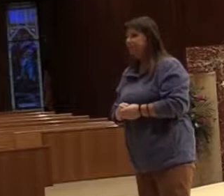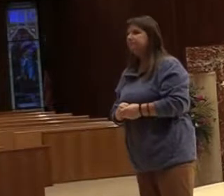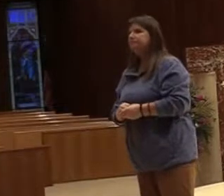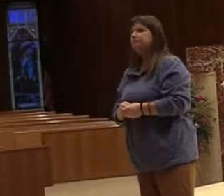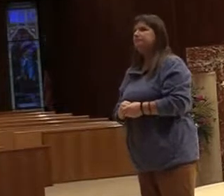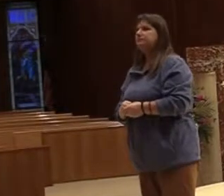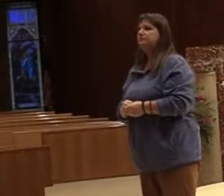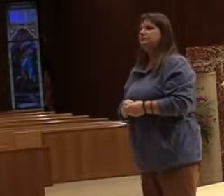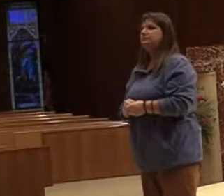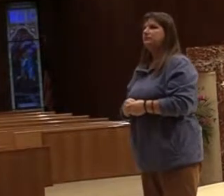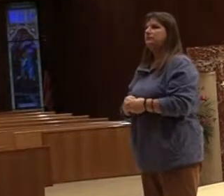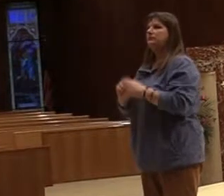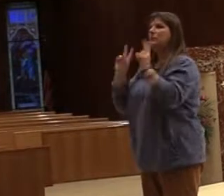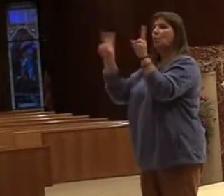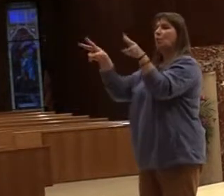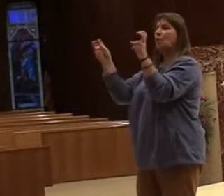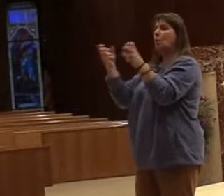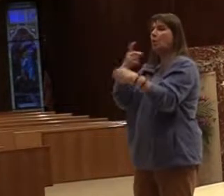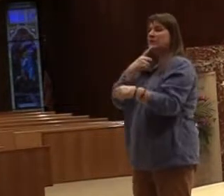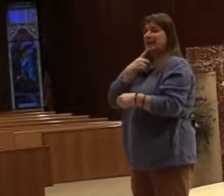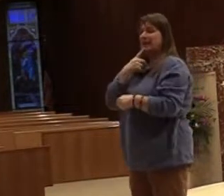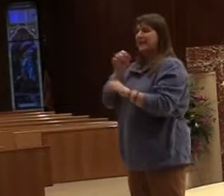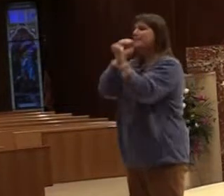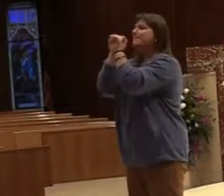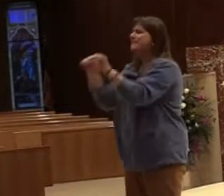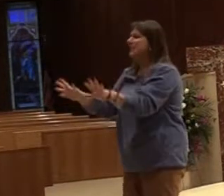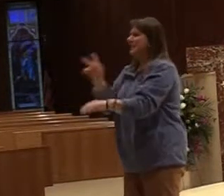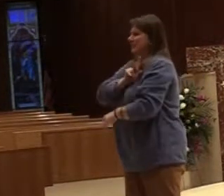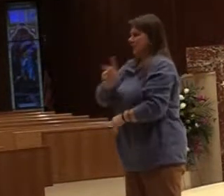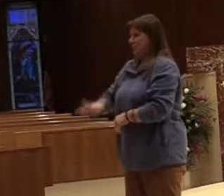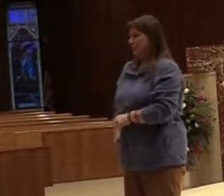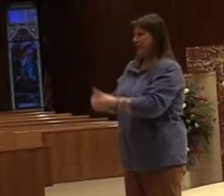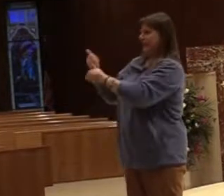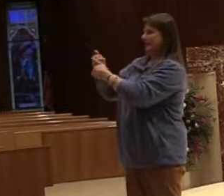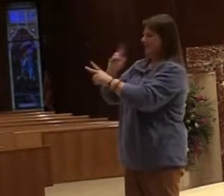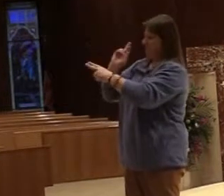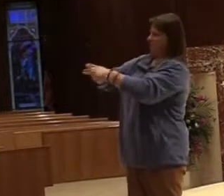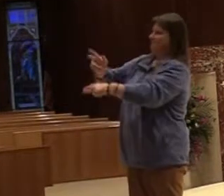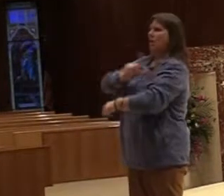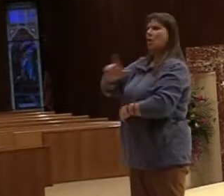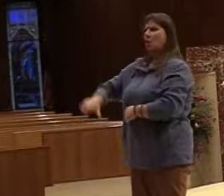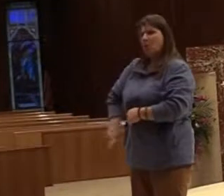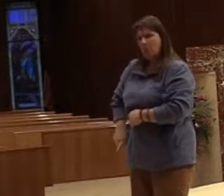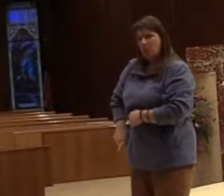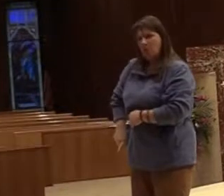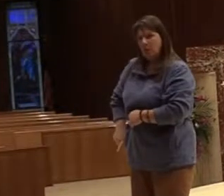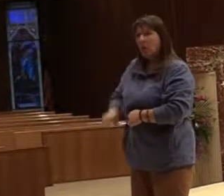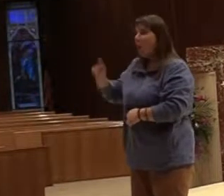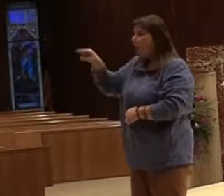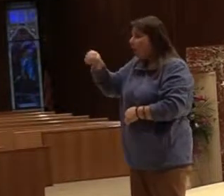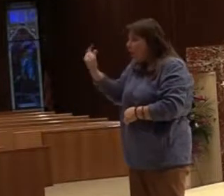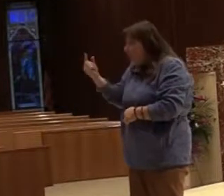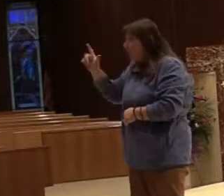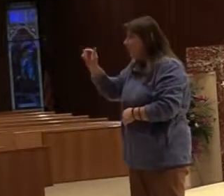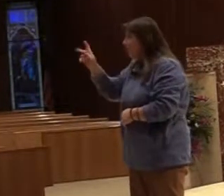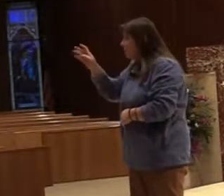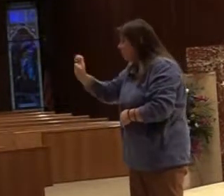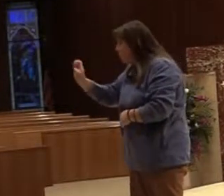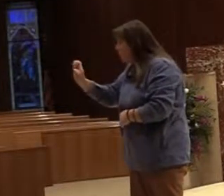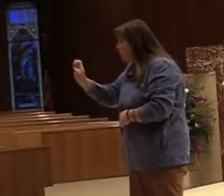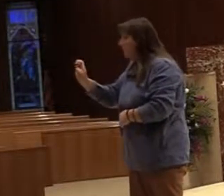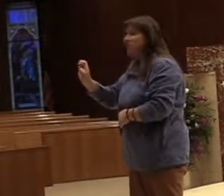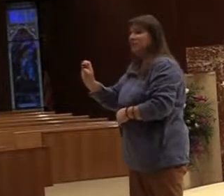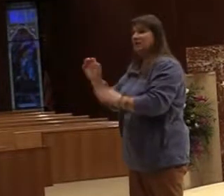It quotes here a psalm that blessed is the King who comes in the name of the Lord. Only in Luke is Jesus